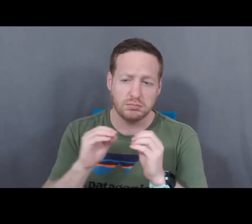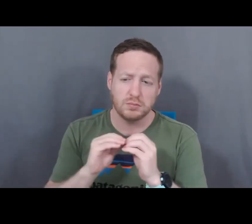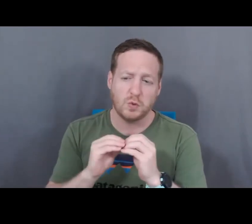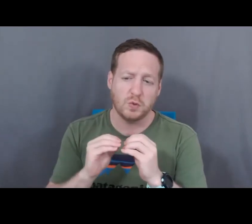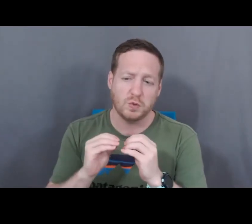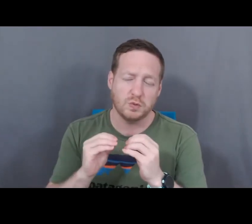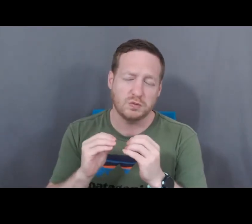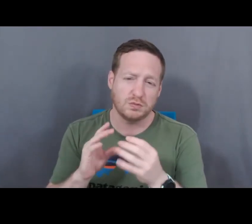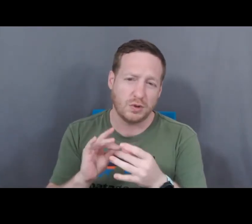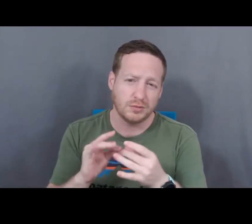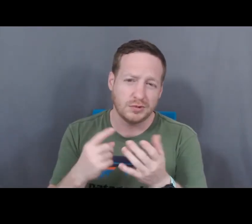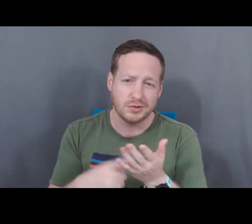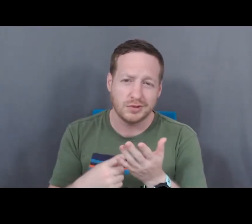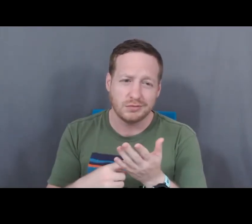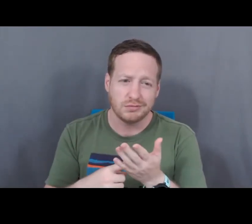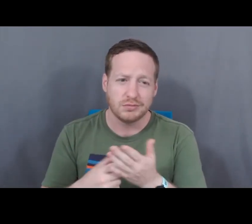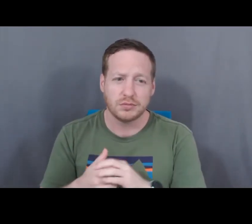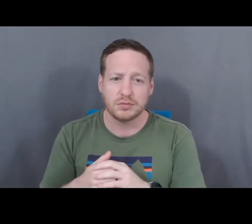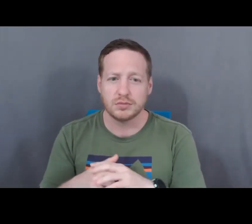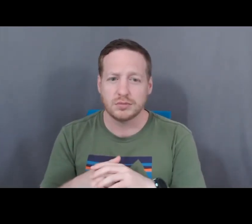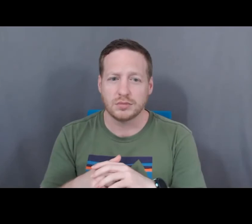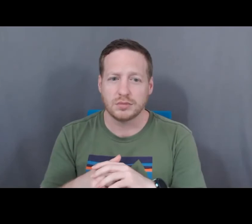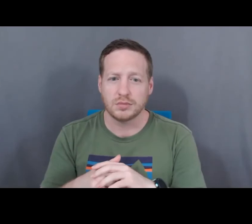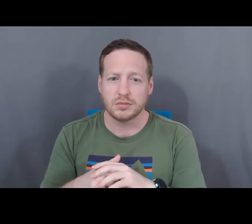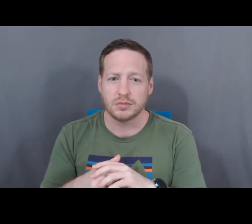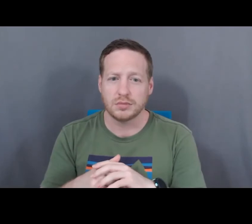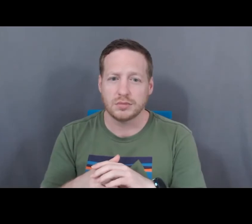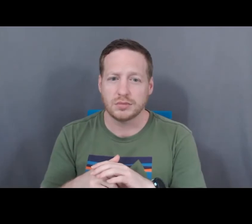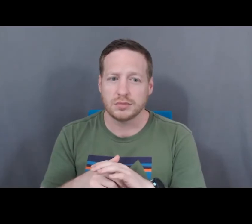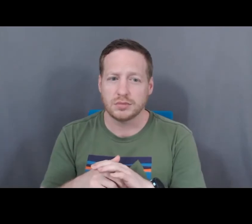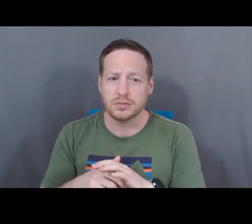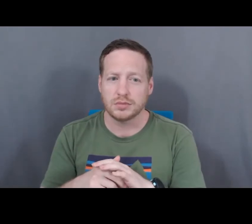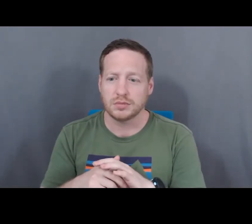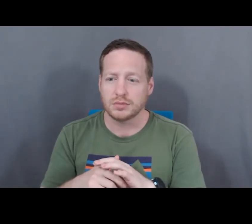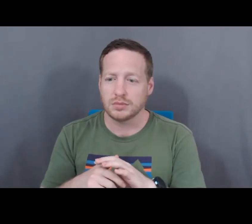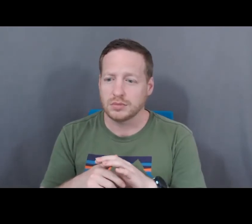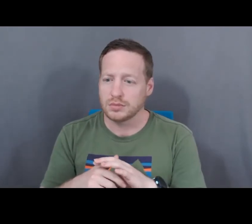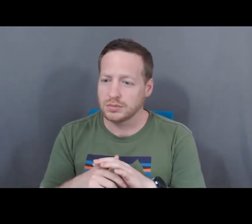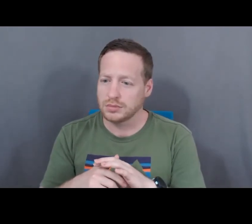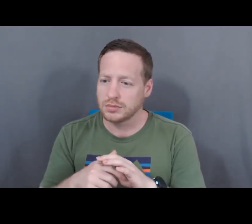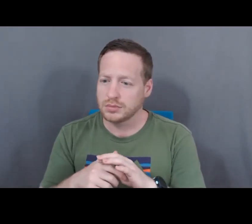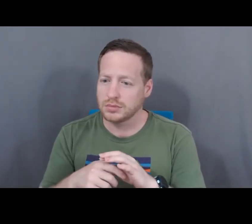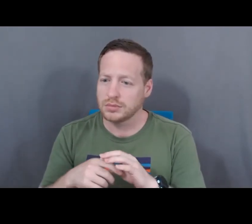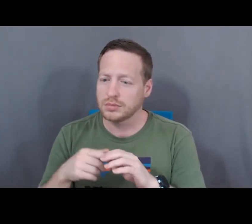If there's no other comments or discussions, I think we can move on, but I think it's definitely a conversation we should continue to